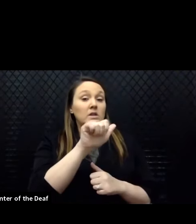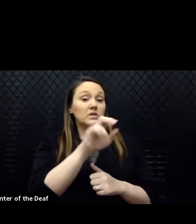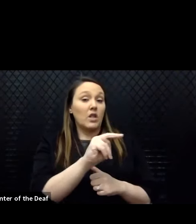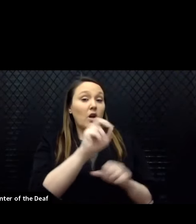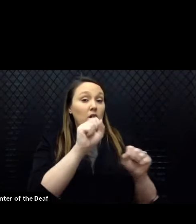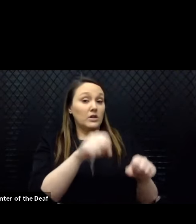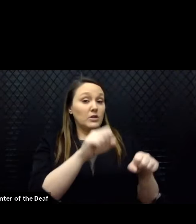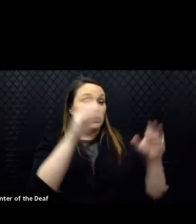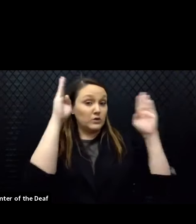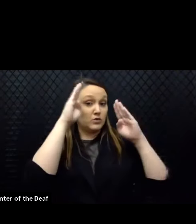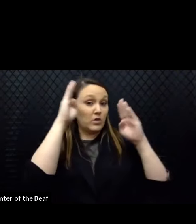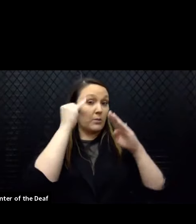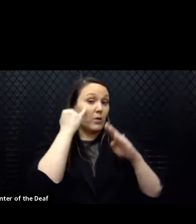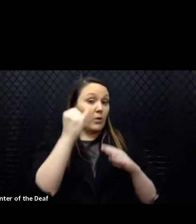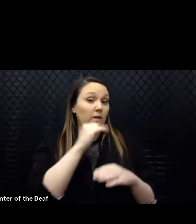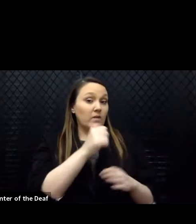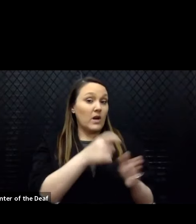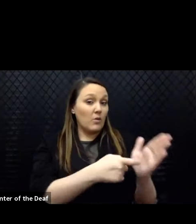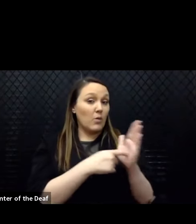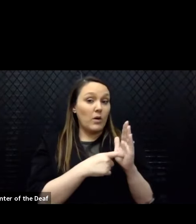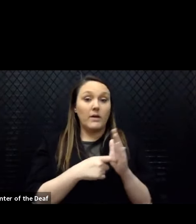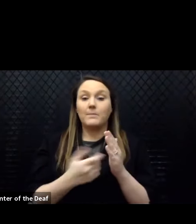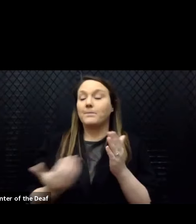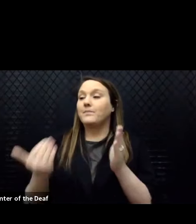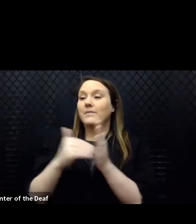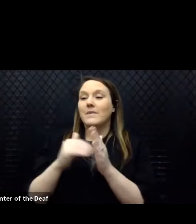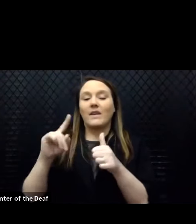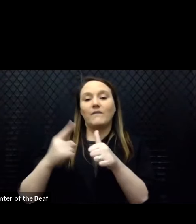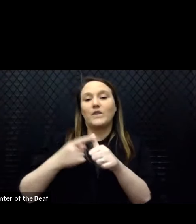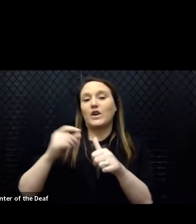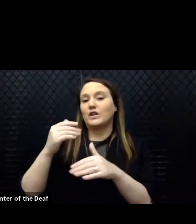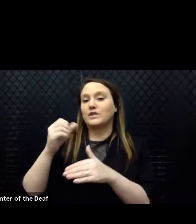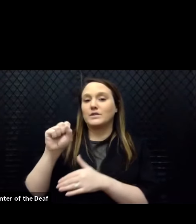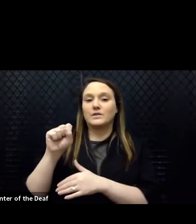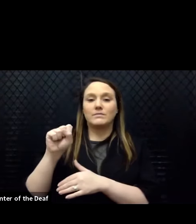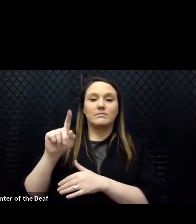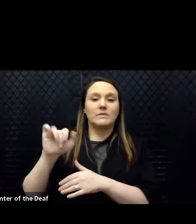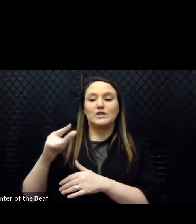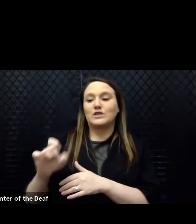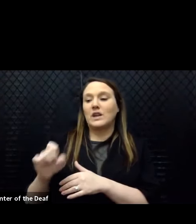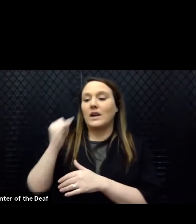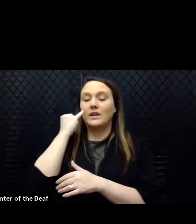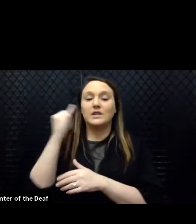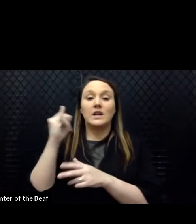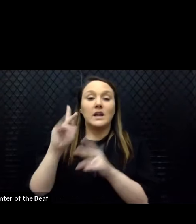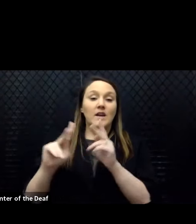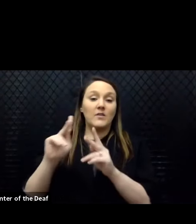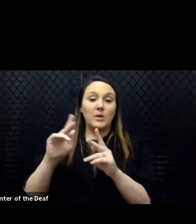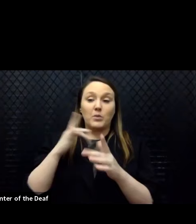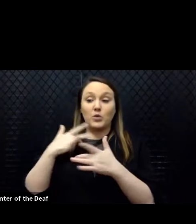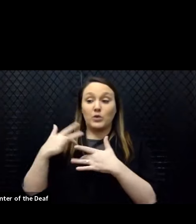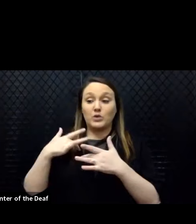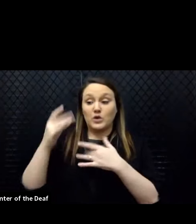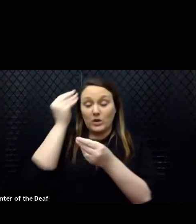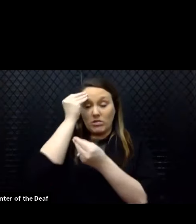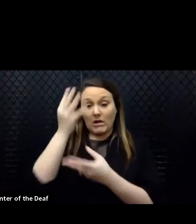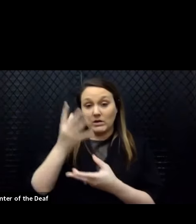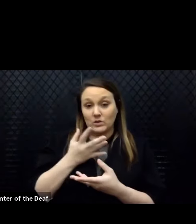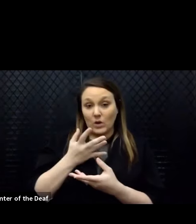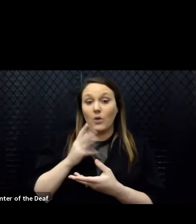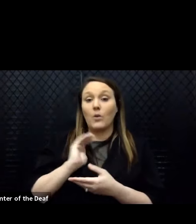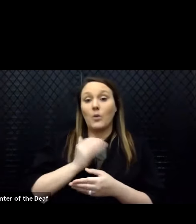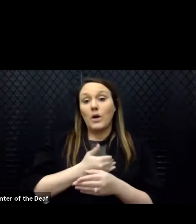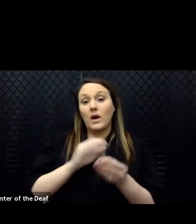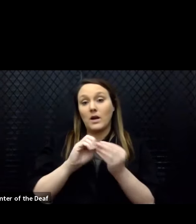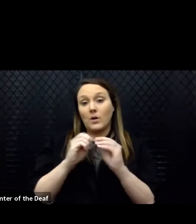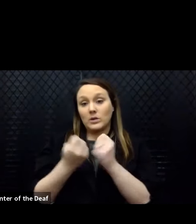requiring mask use? So again, our first stage always is, and if people are concerned about that, they can let us know, and our team